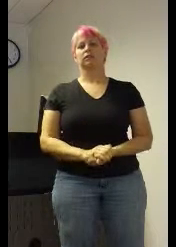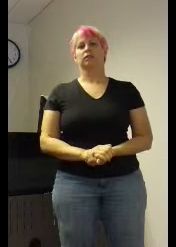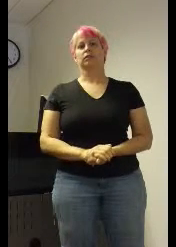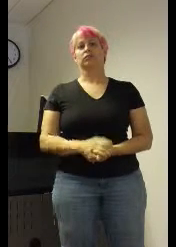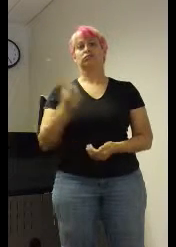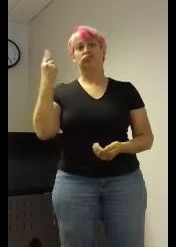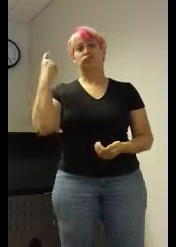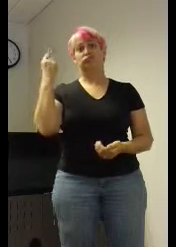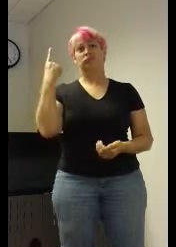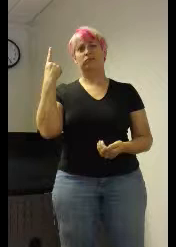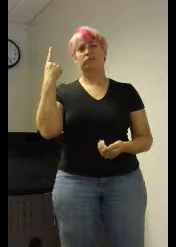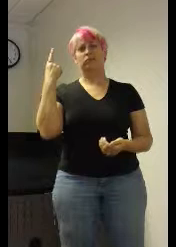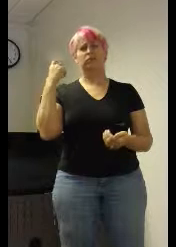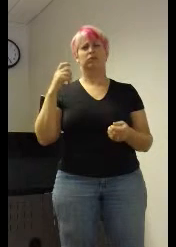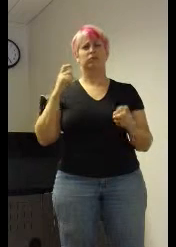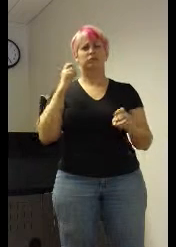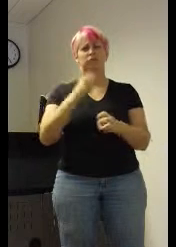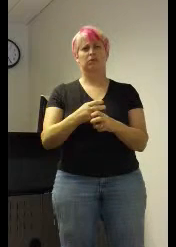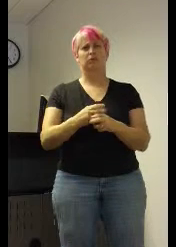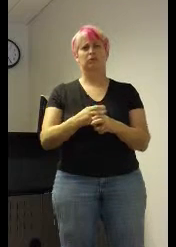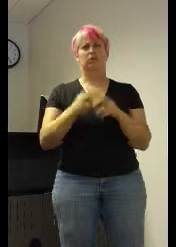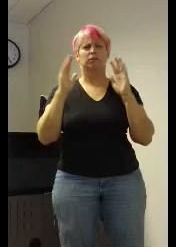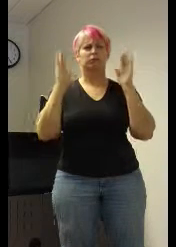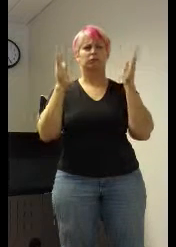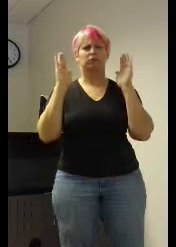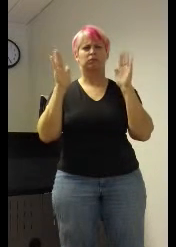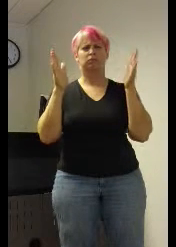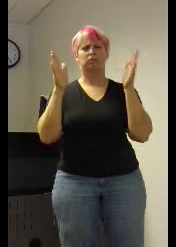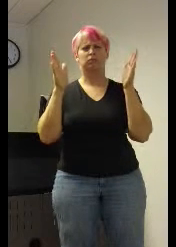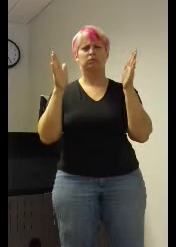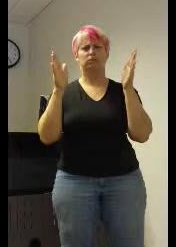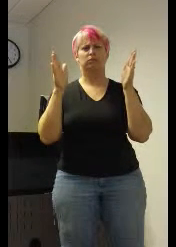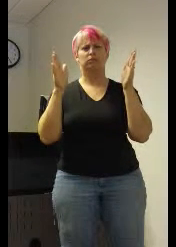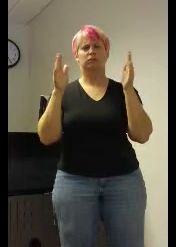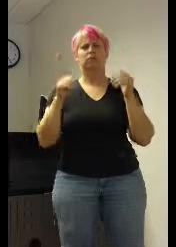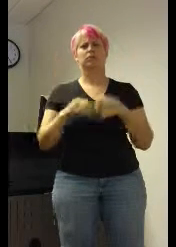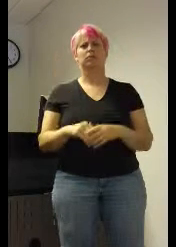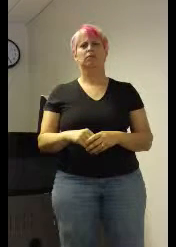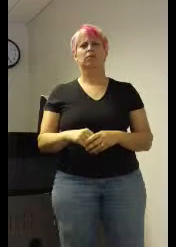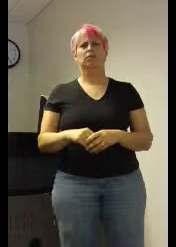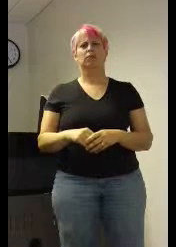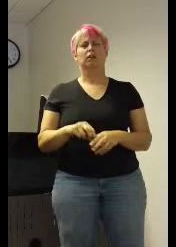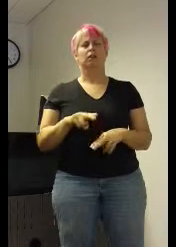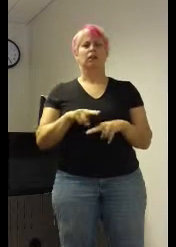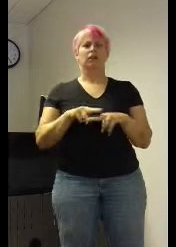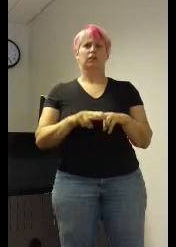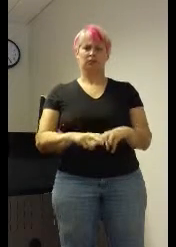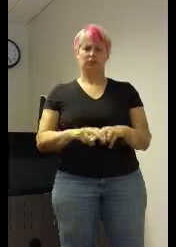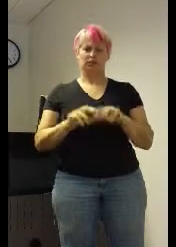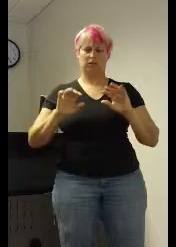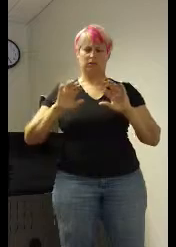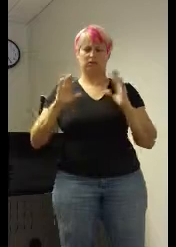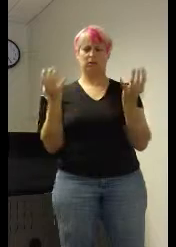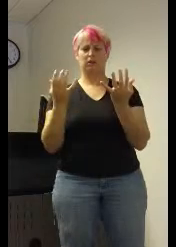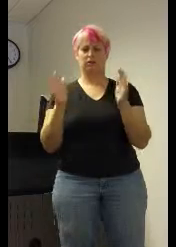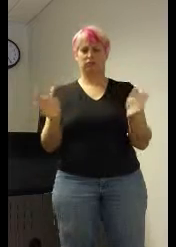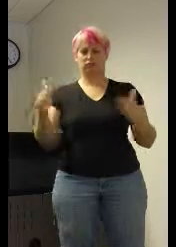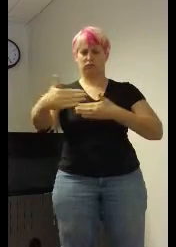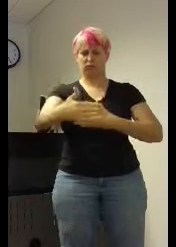If you have trouble paying attention, the last thing you want to do is sit in a classroom. You want to get up, you want